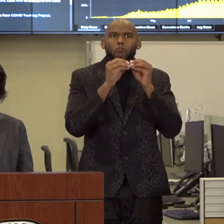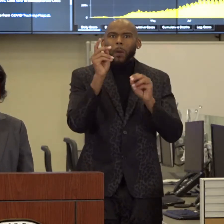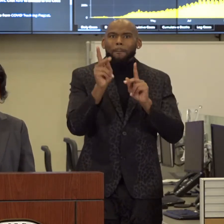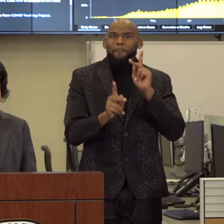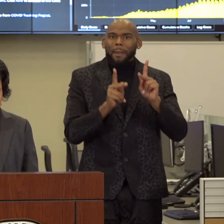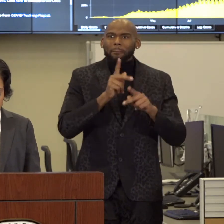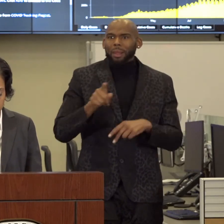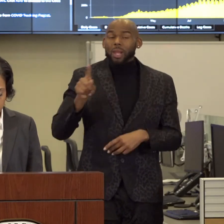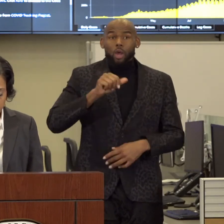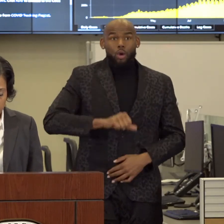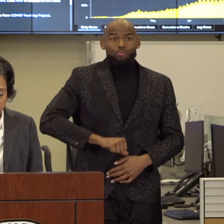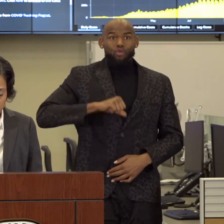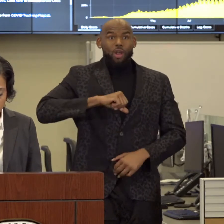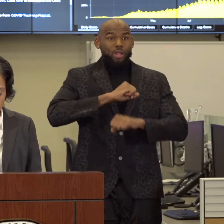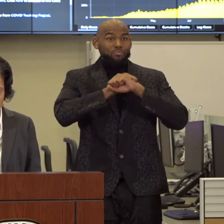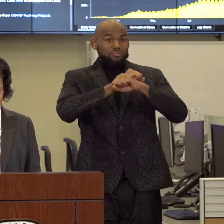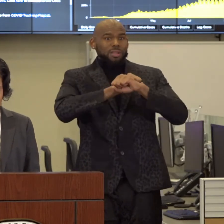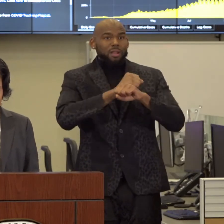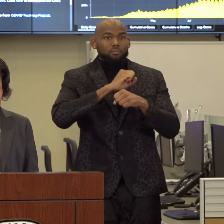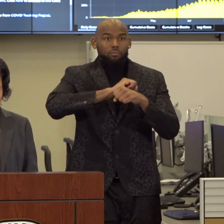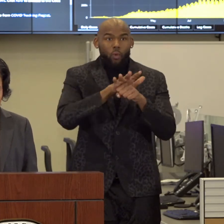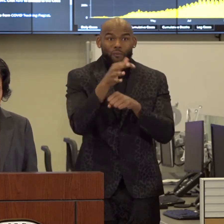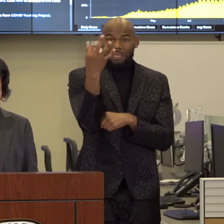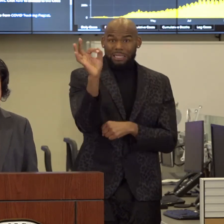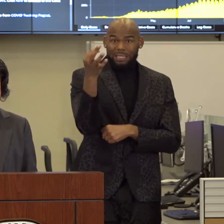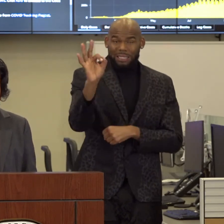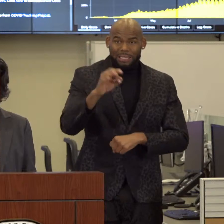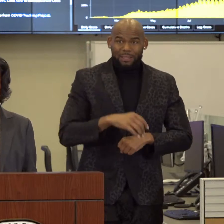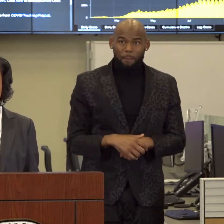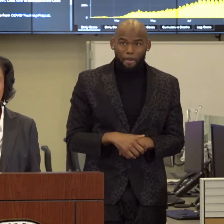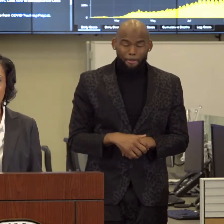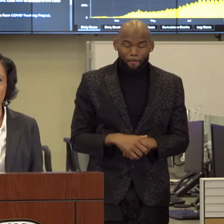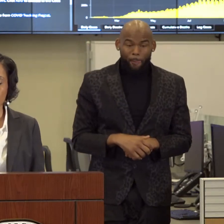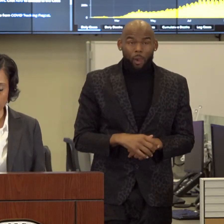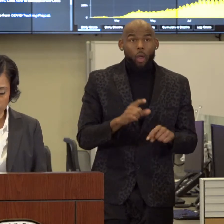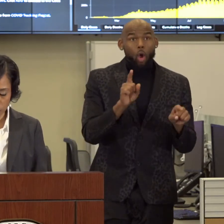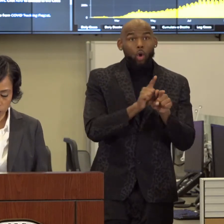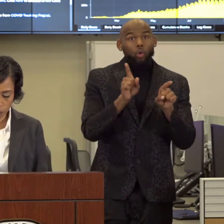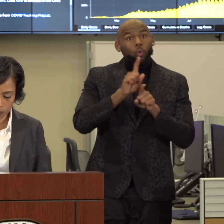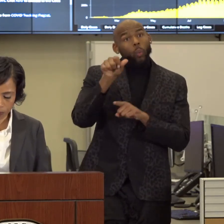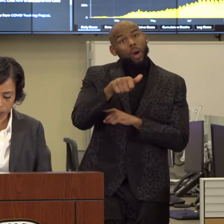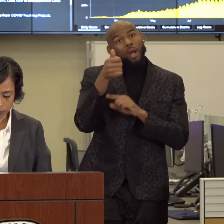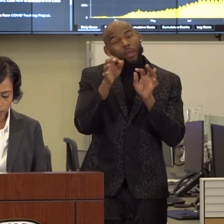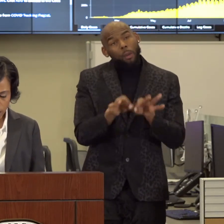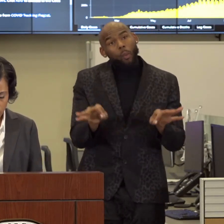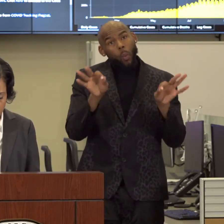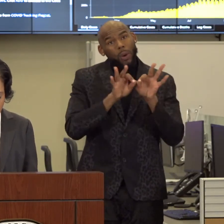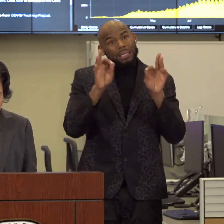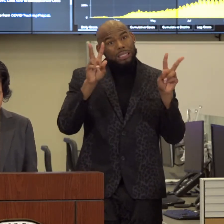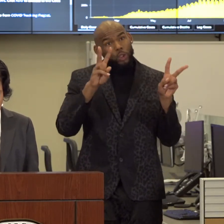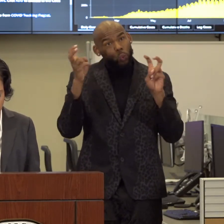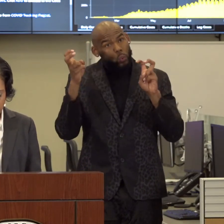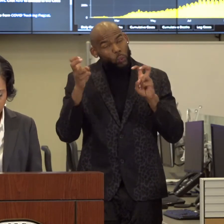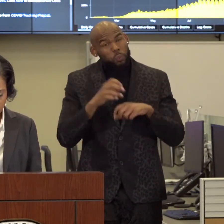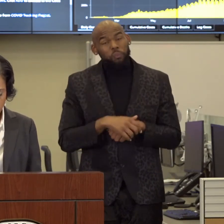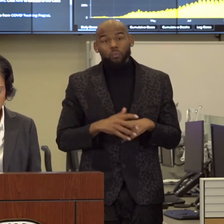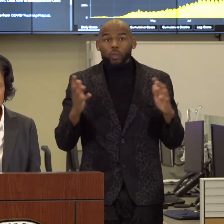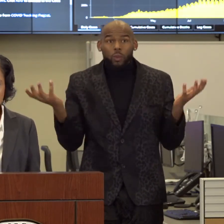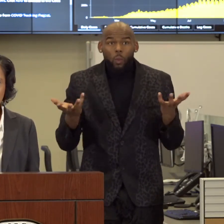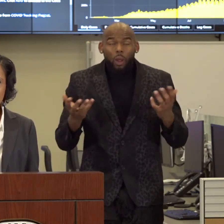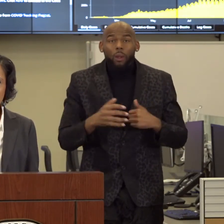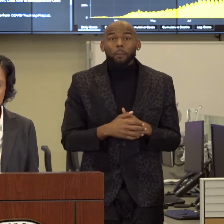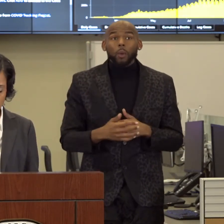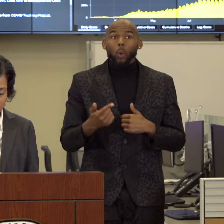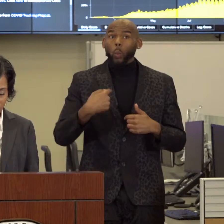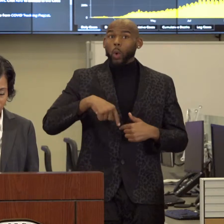from COVID-19. In addition to this change, we're also working through another important issue, and that is that